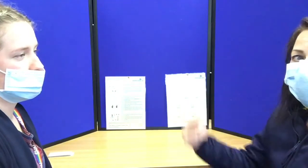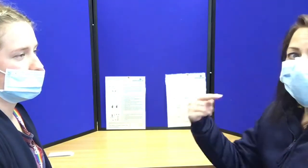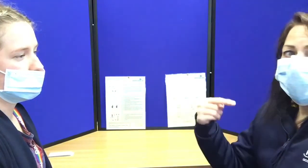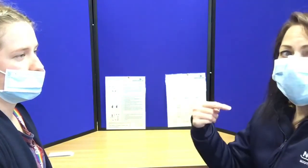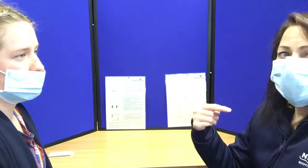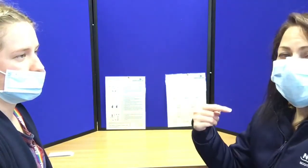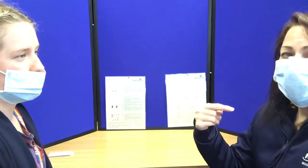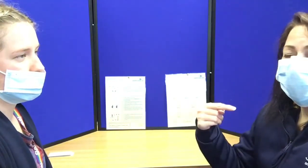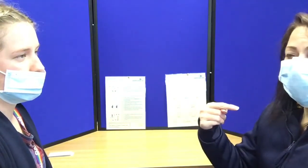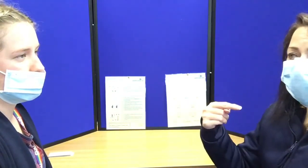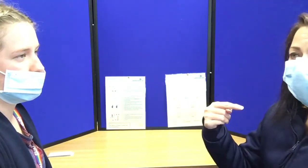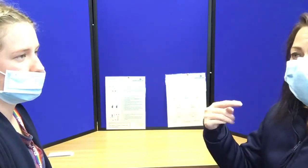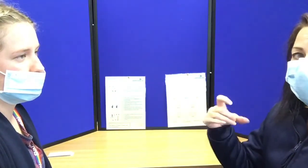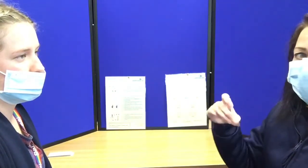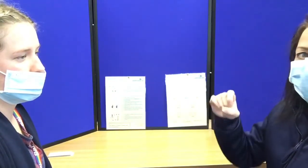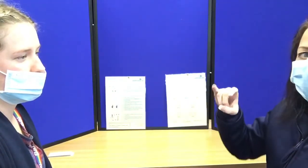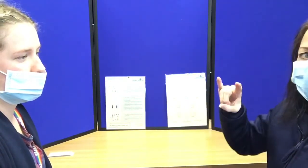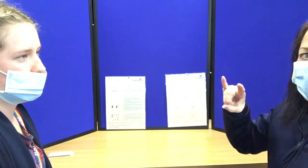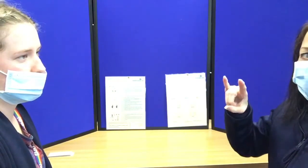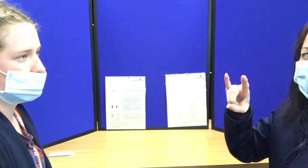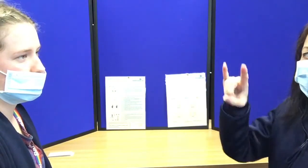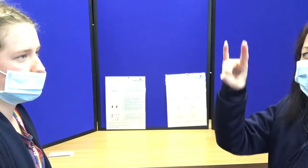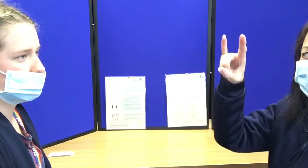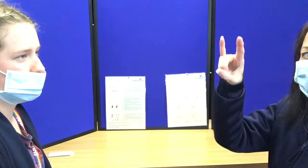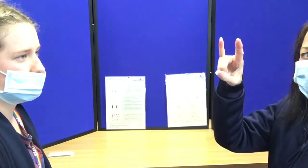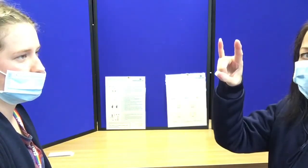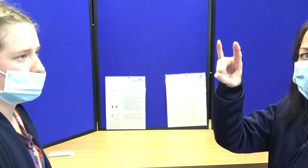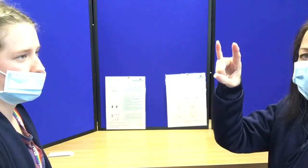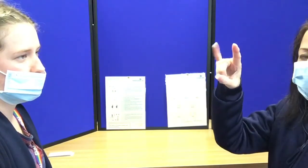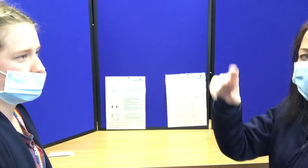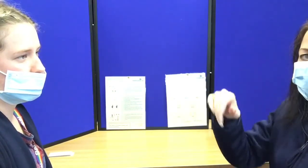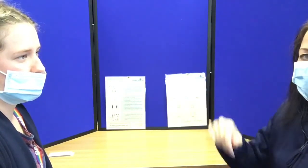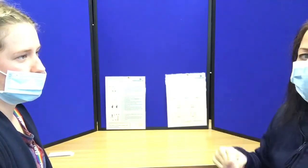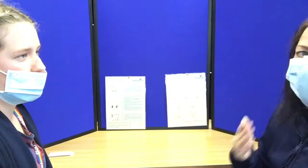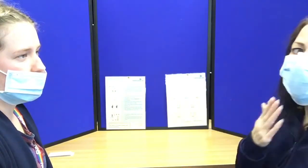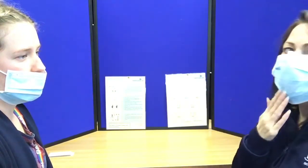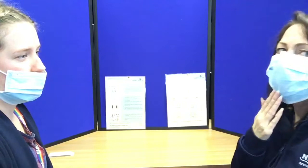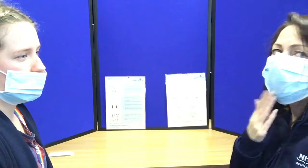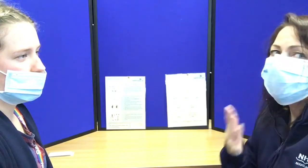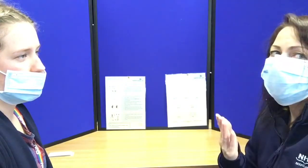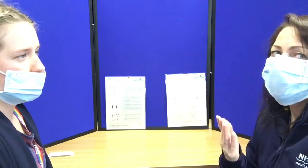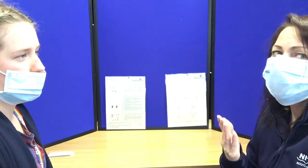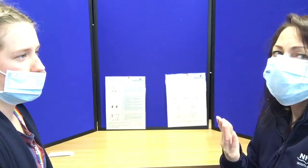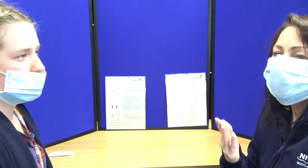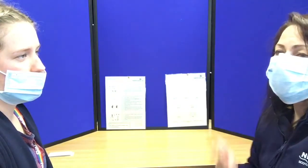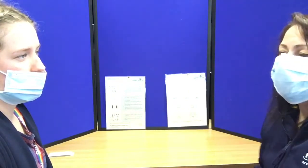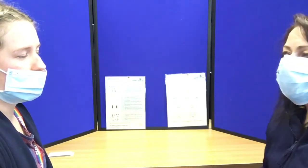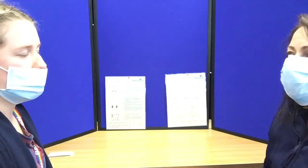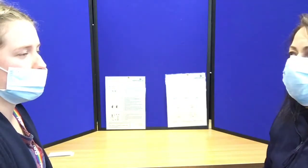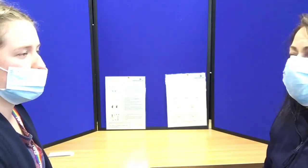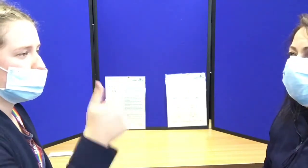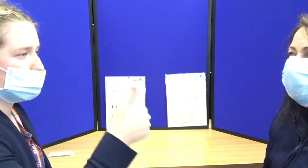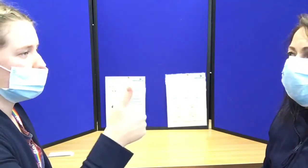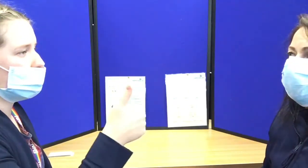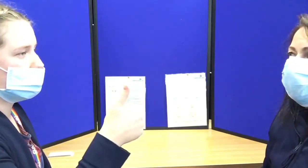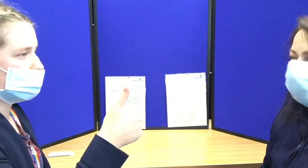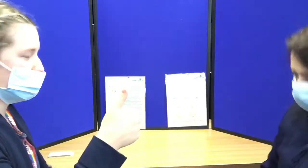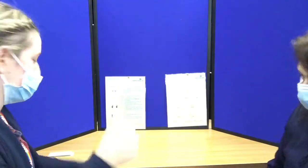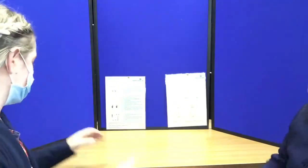Can I play Animal Dominoes, please? That sounds great.